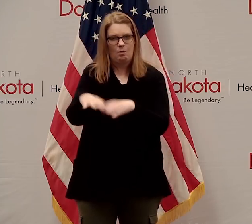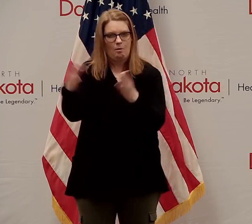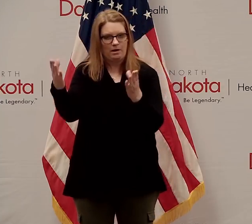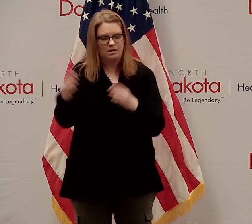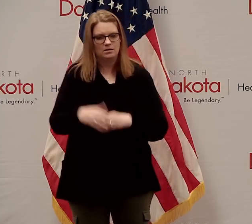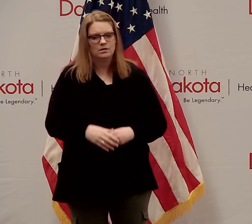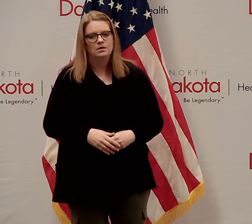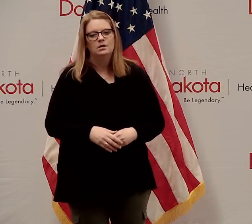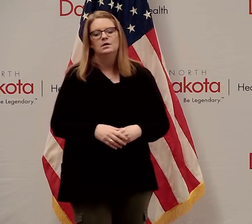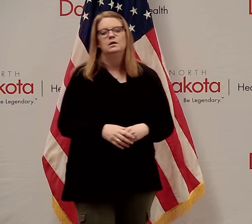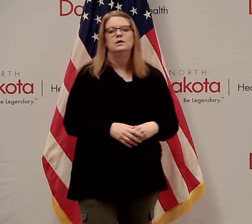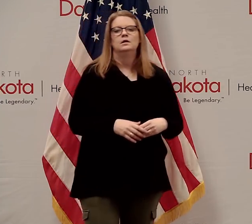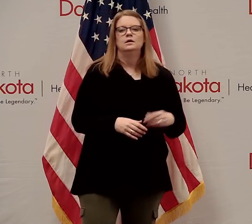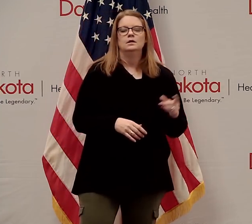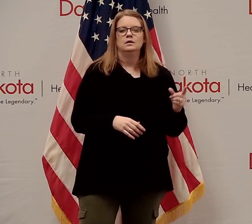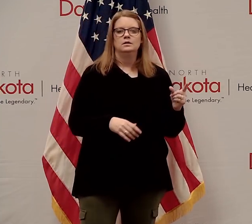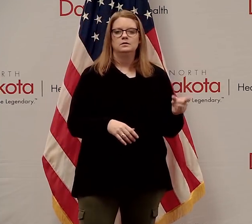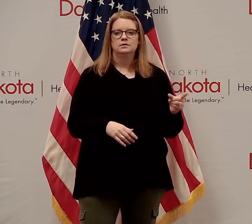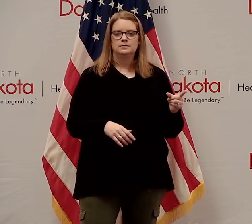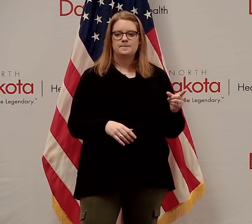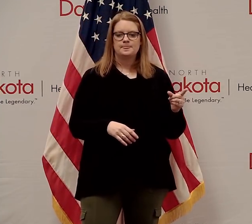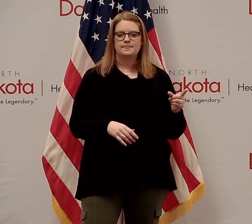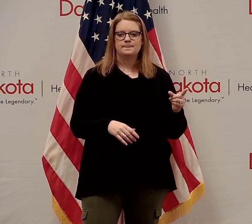talk about is